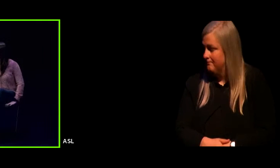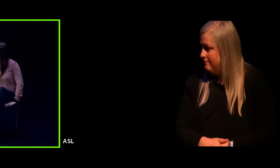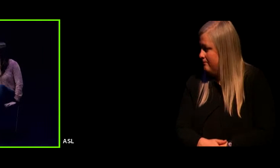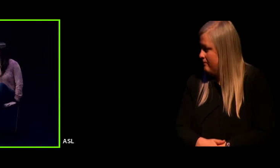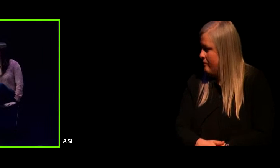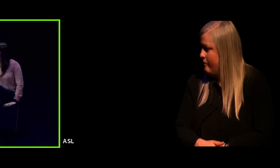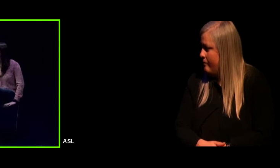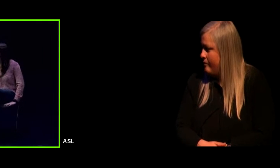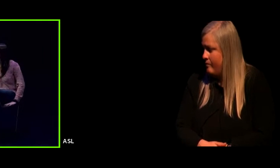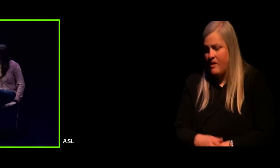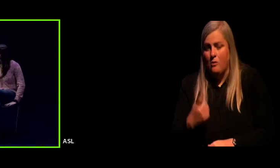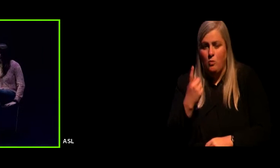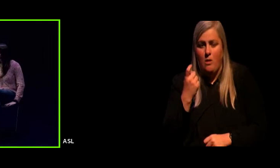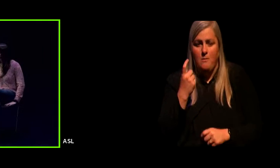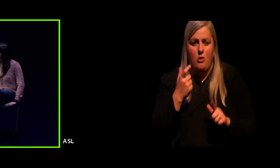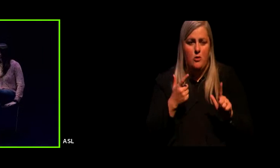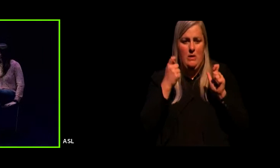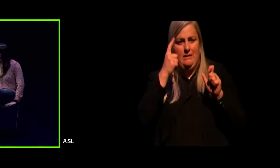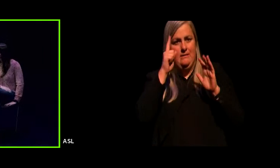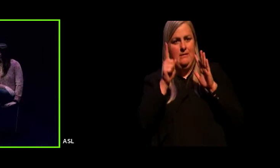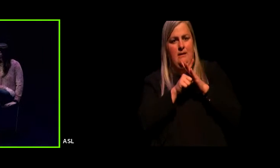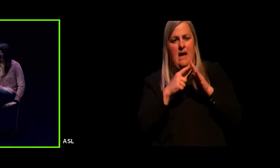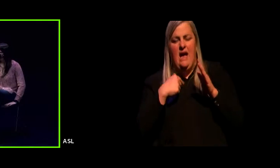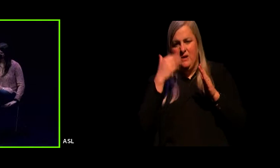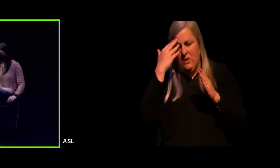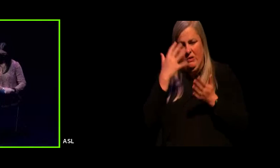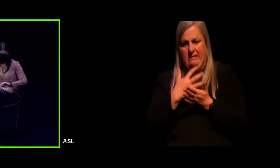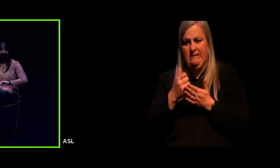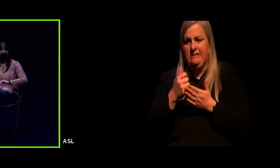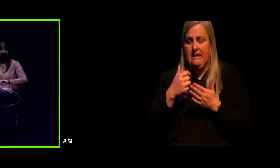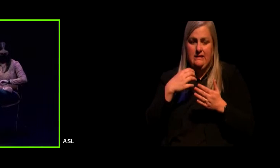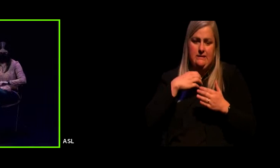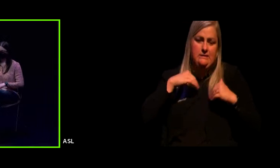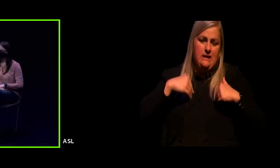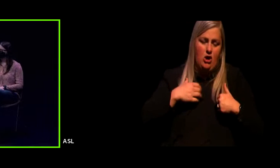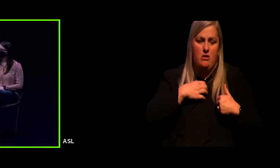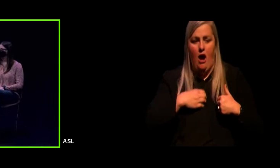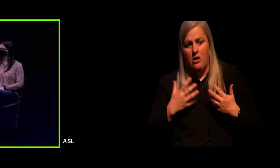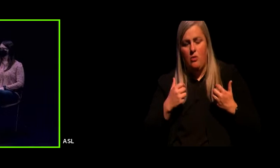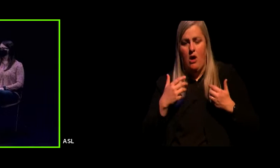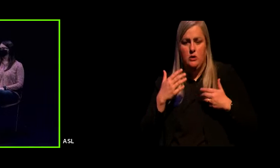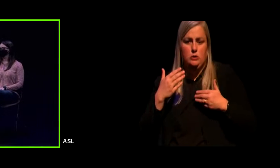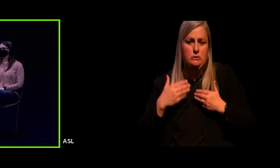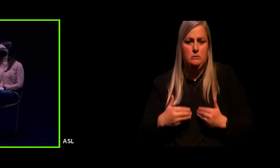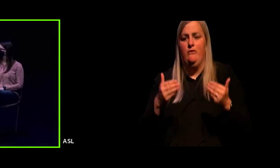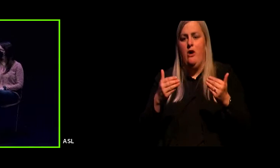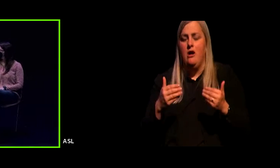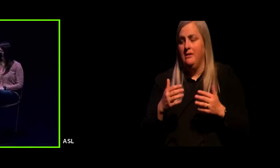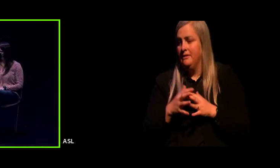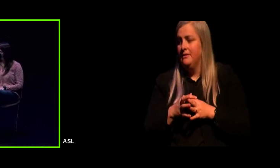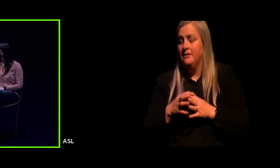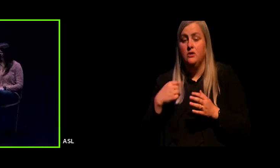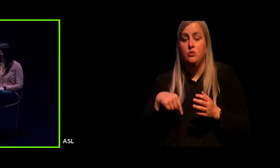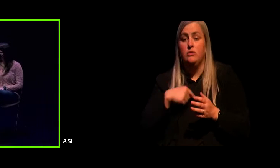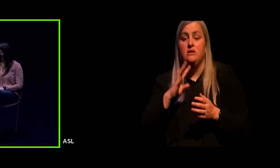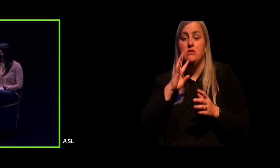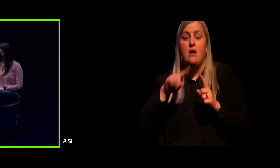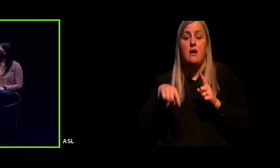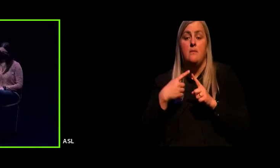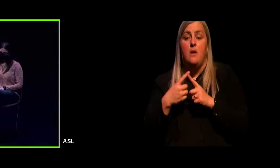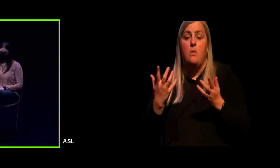And that just brings one more quick thing to mind. And I know we're all probably getting tired and hungry and wanting to move on soon. We hear a lot of talk about collaboration, and I think